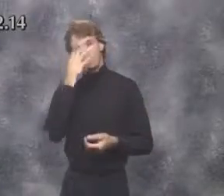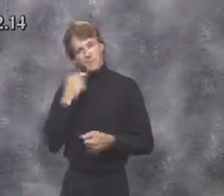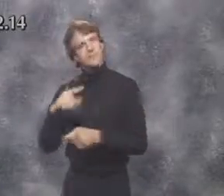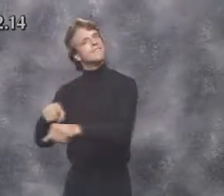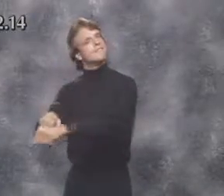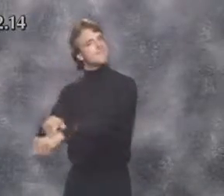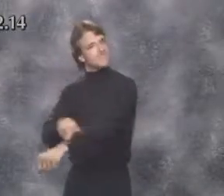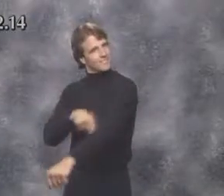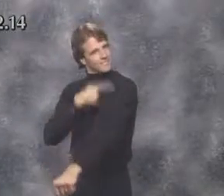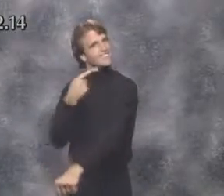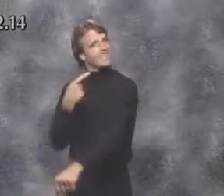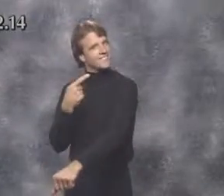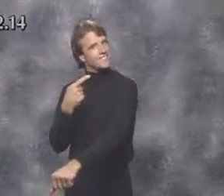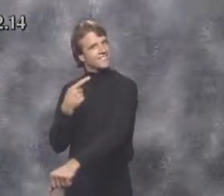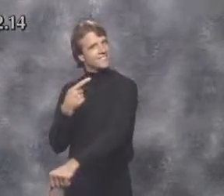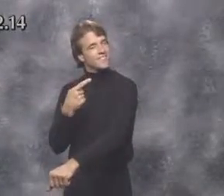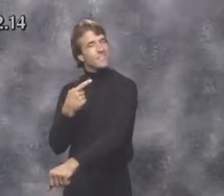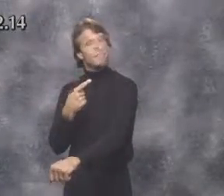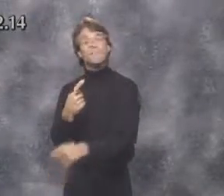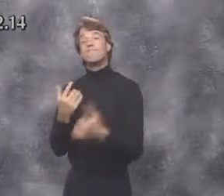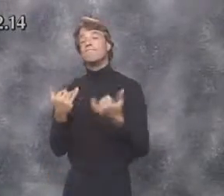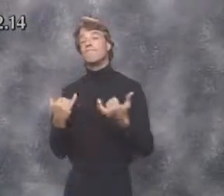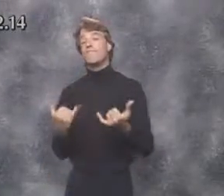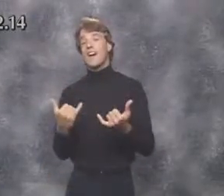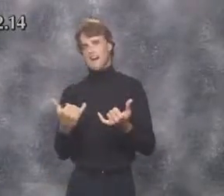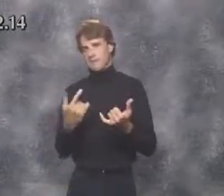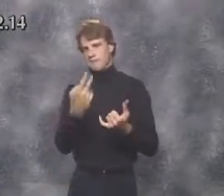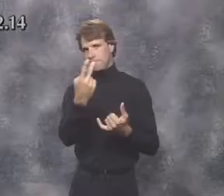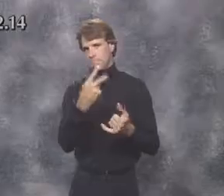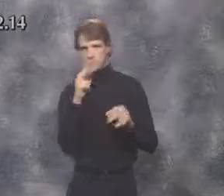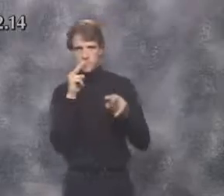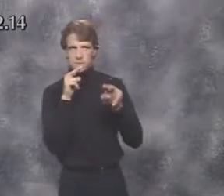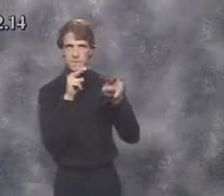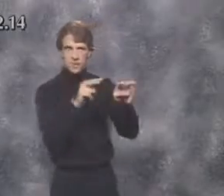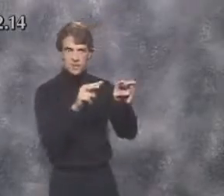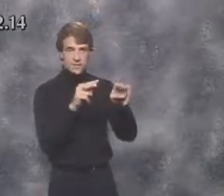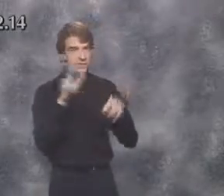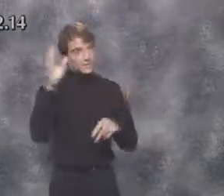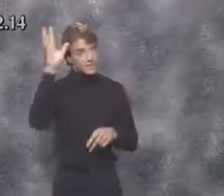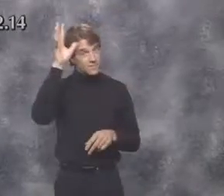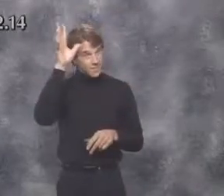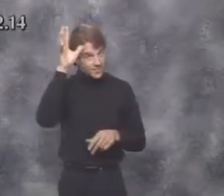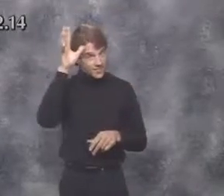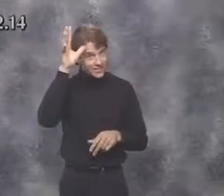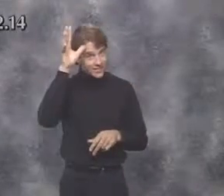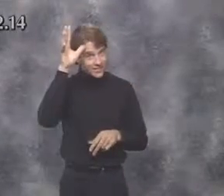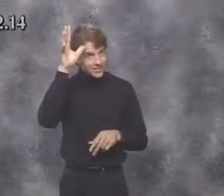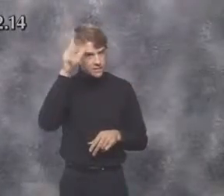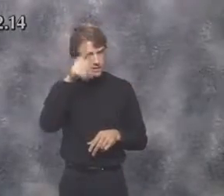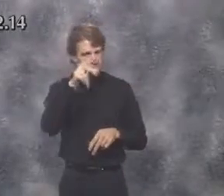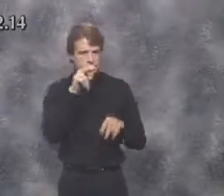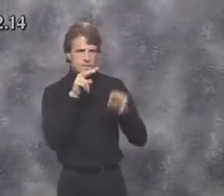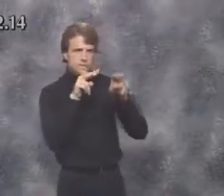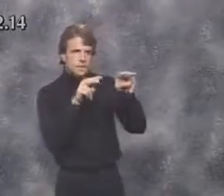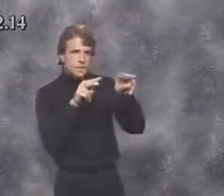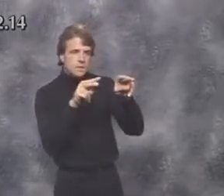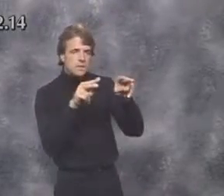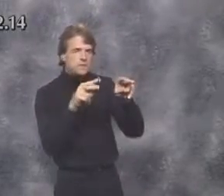I've slept for a long time. Now, let's watch the dad. Let's